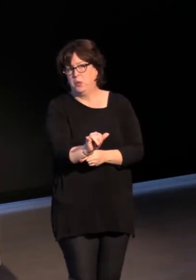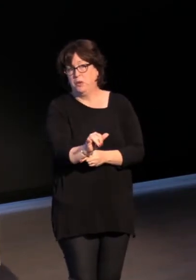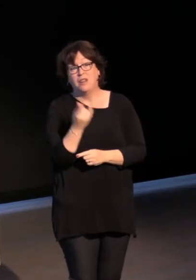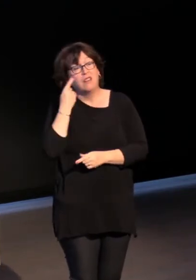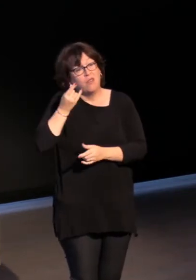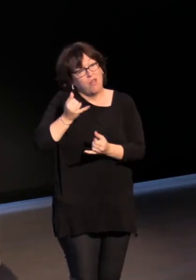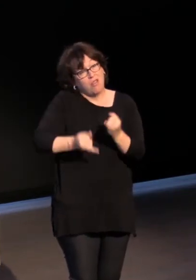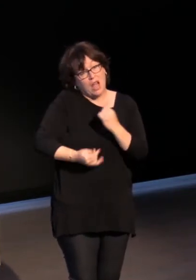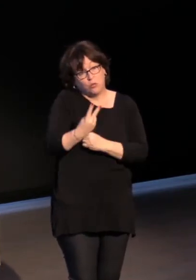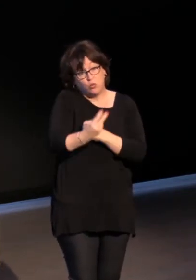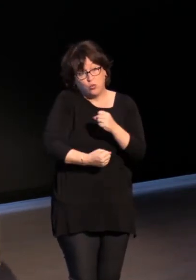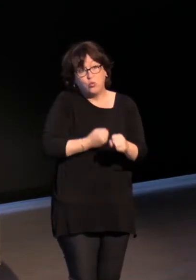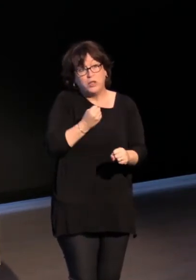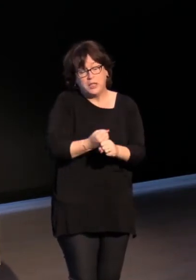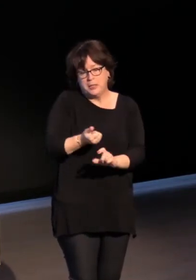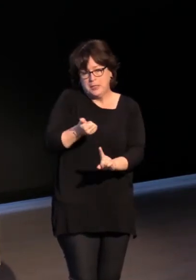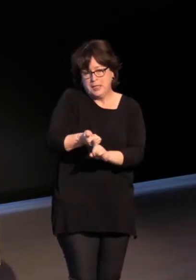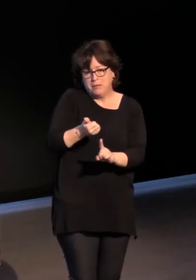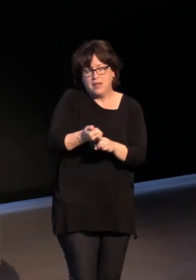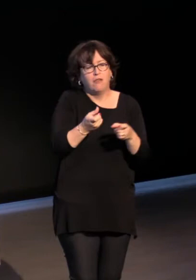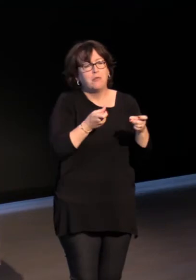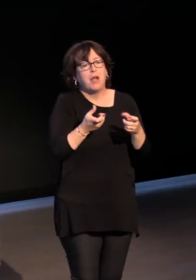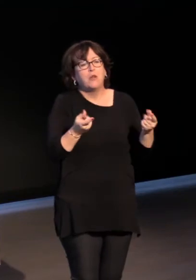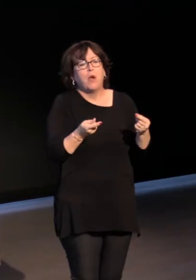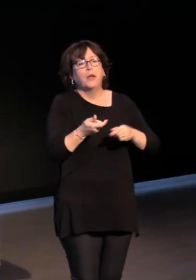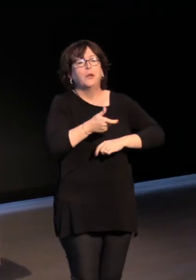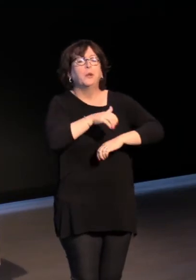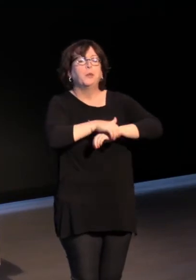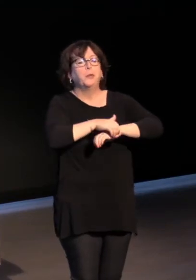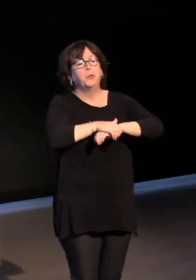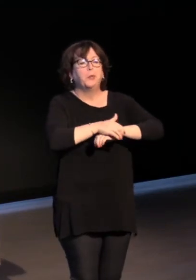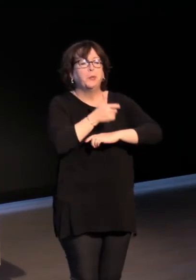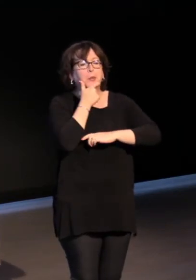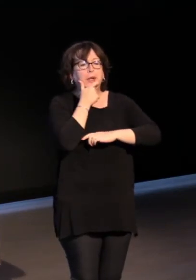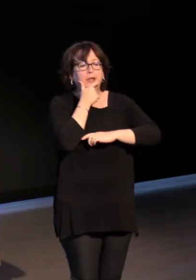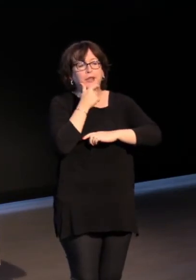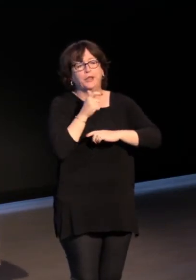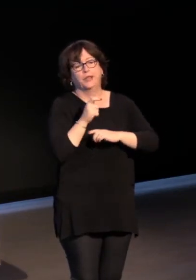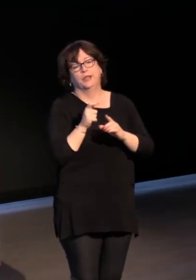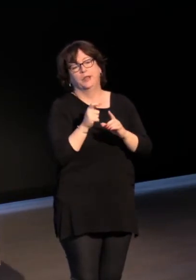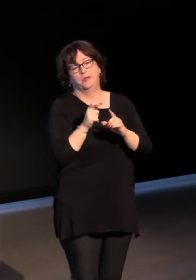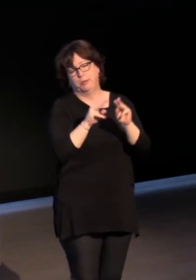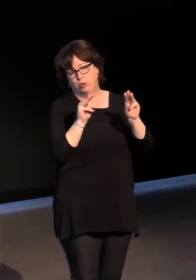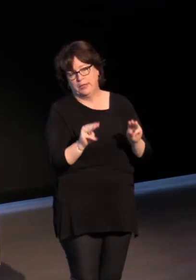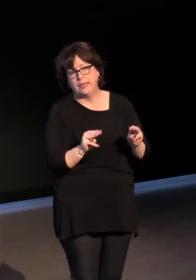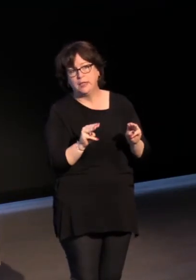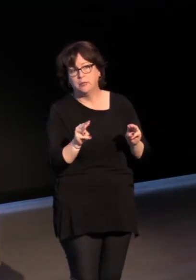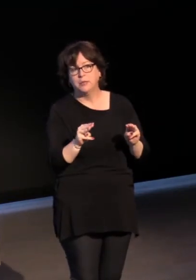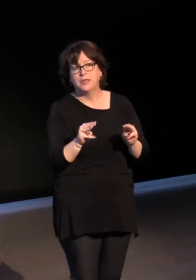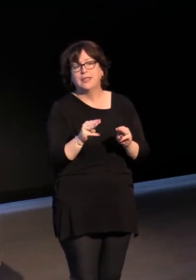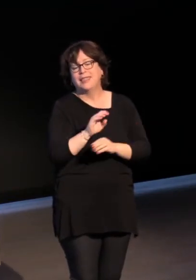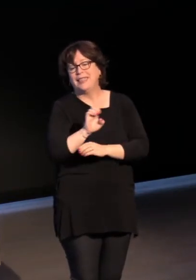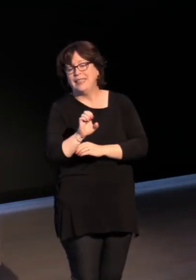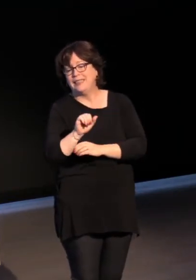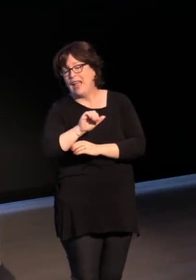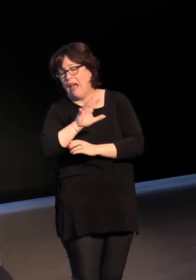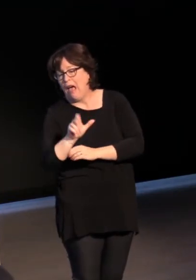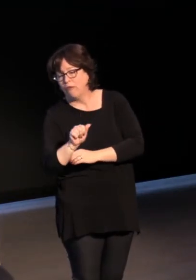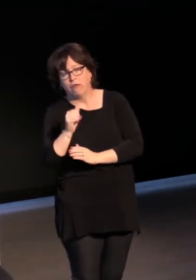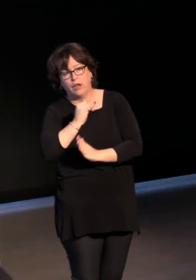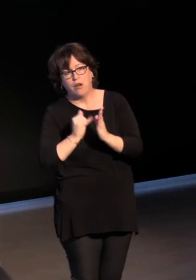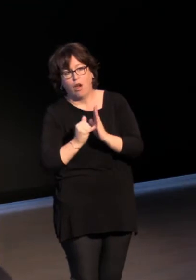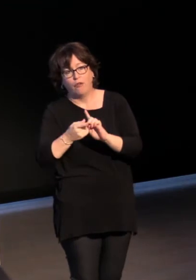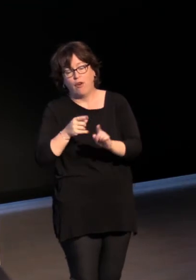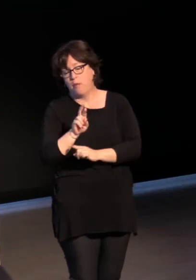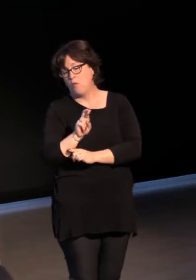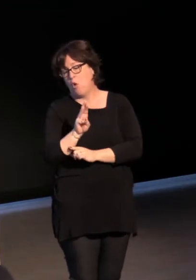the last 2 years, Hyppolite has been managing the British Council's East Africa Arts Program in Rwanda, where his focus has been